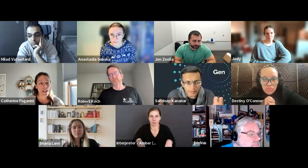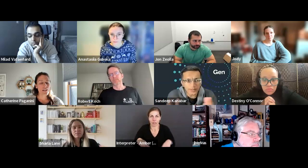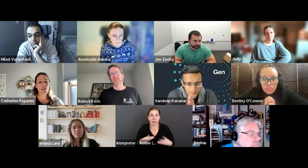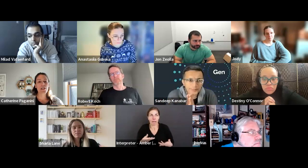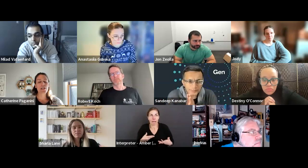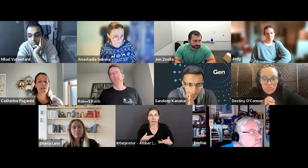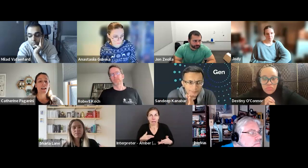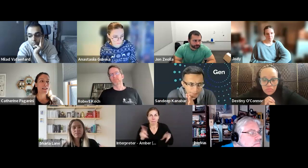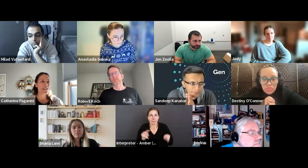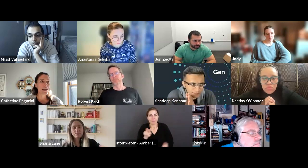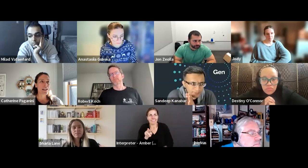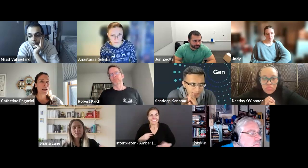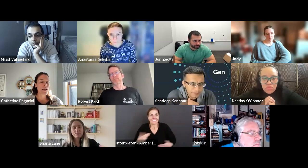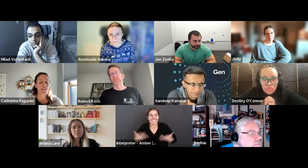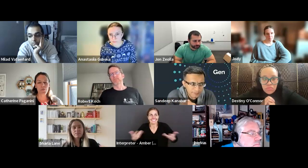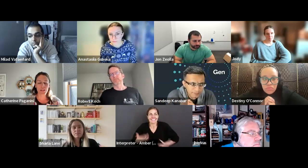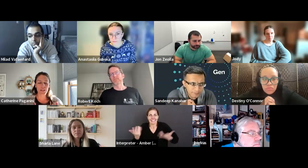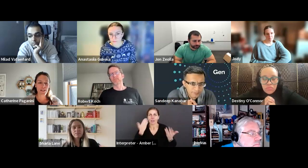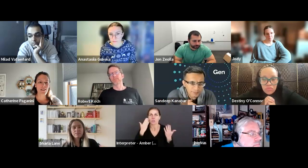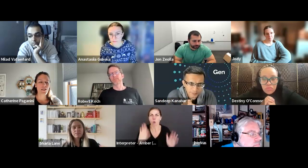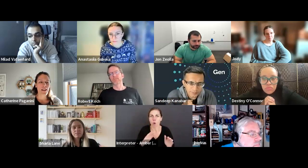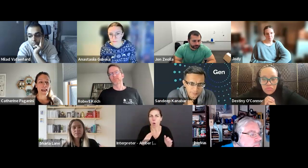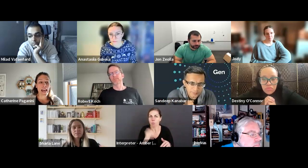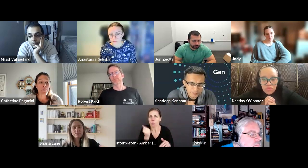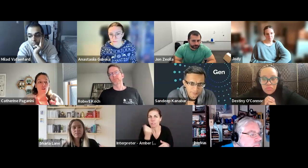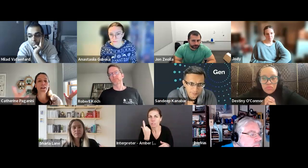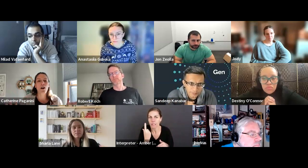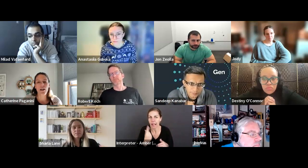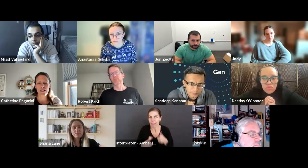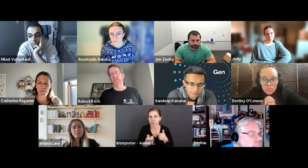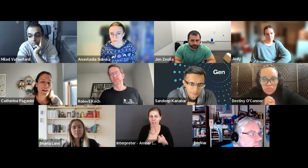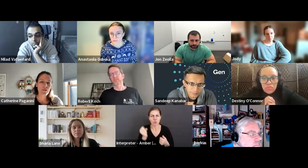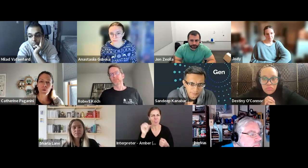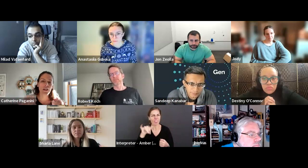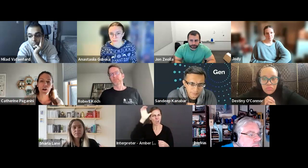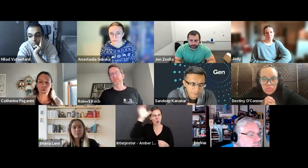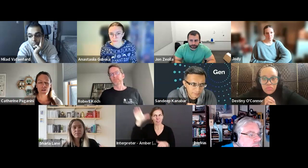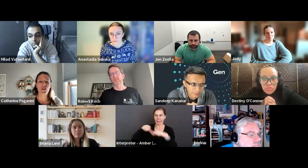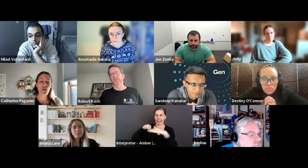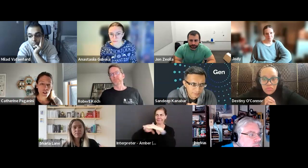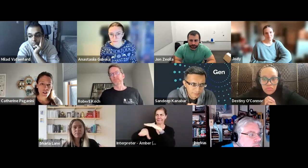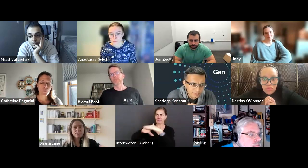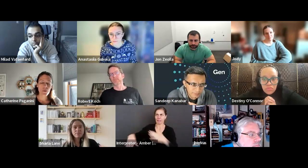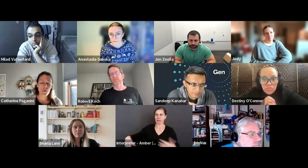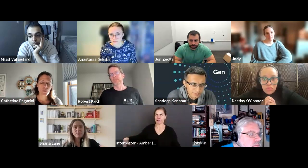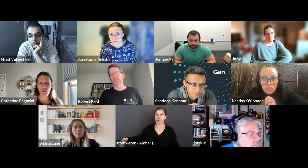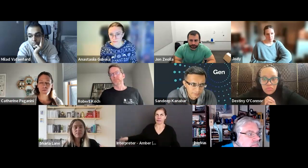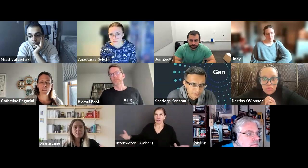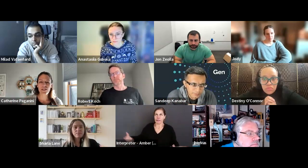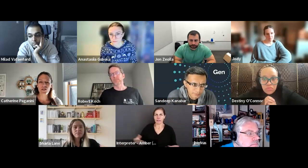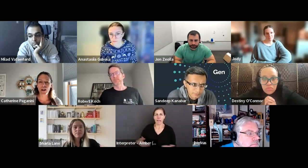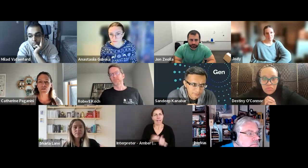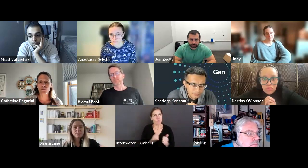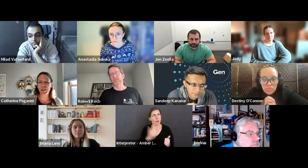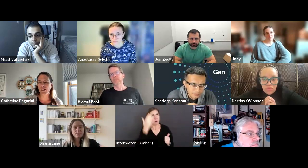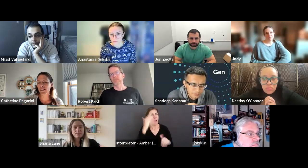the challenges, and it's like accessibility is this abstract concept. Everyone knows it's good and we should do